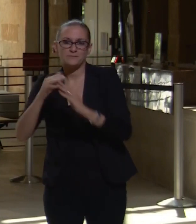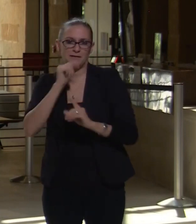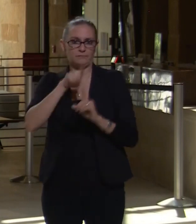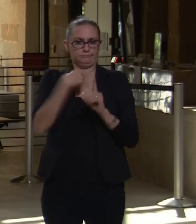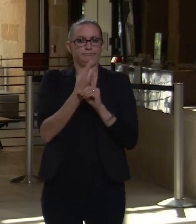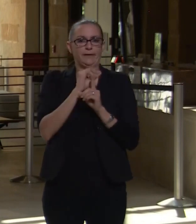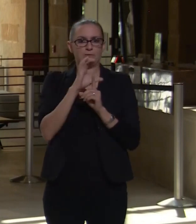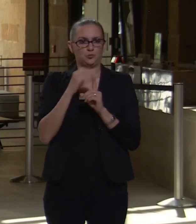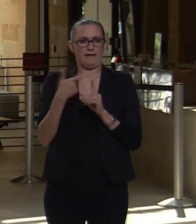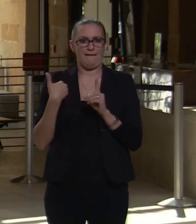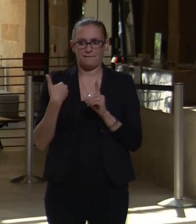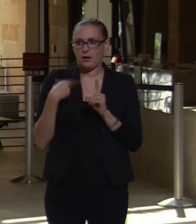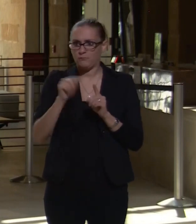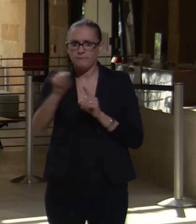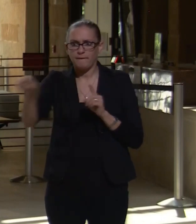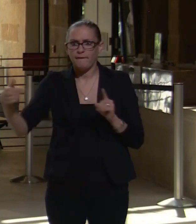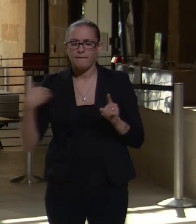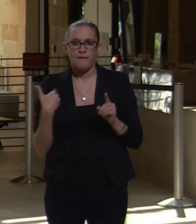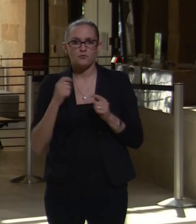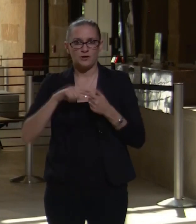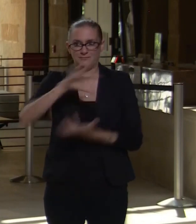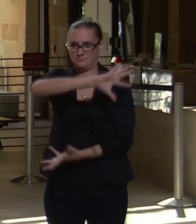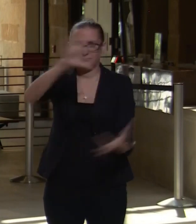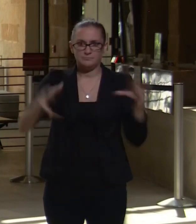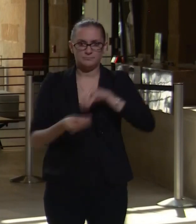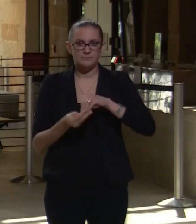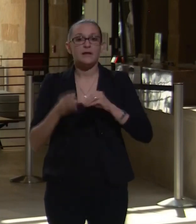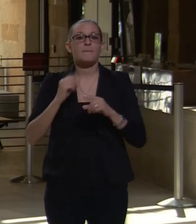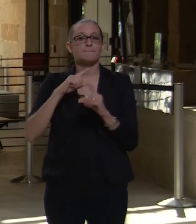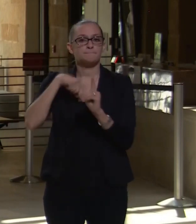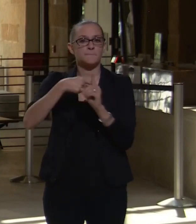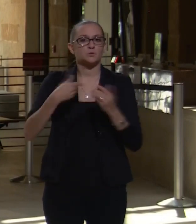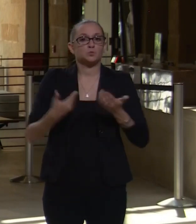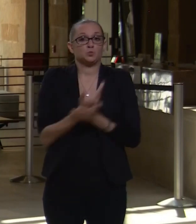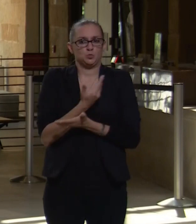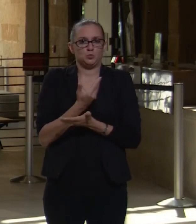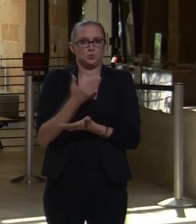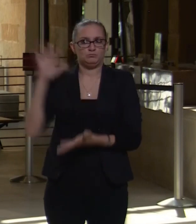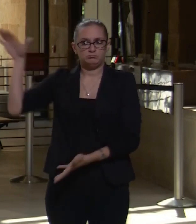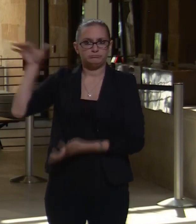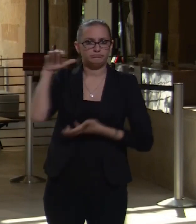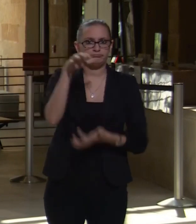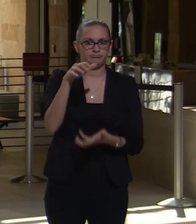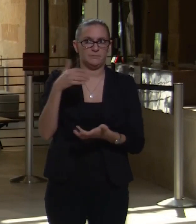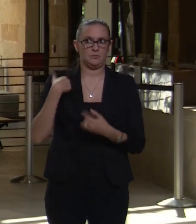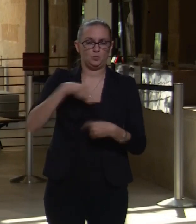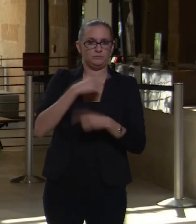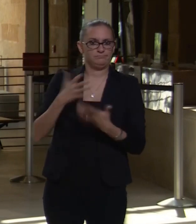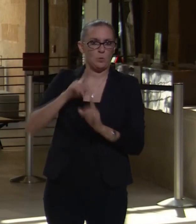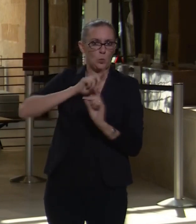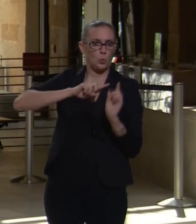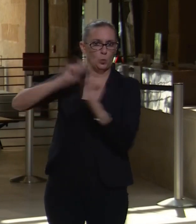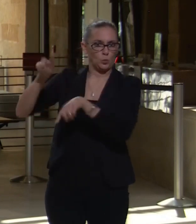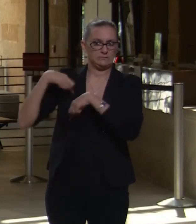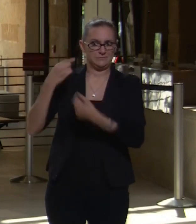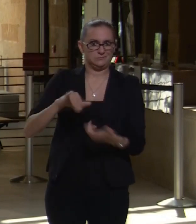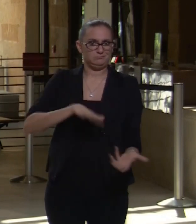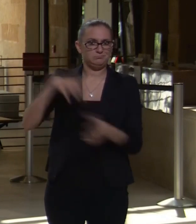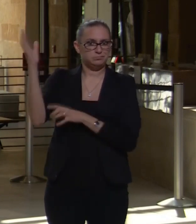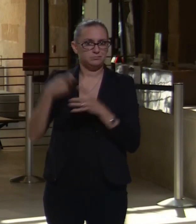So we're trying to get the total number as well as the new stock that has been ordered since since this crisis began, as